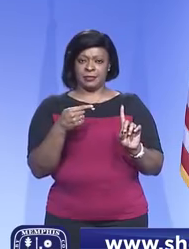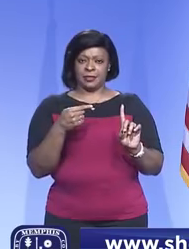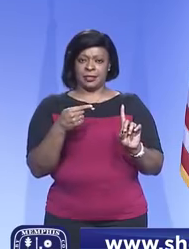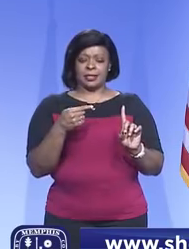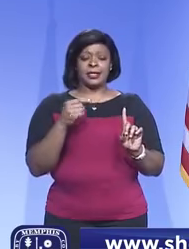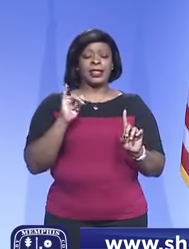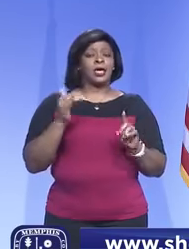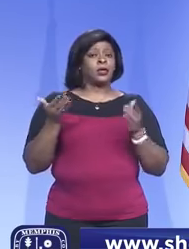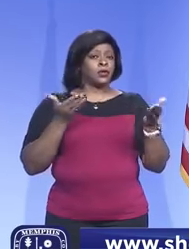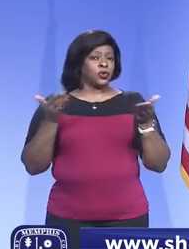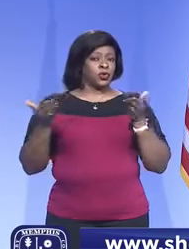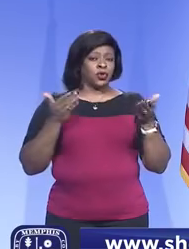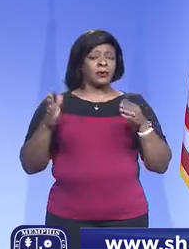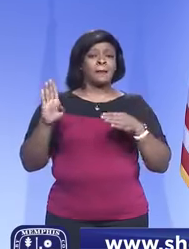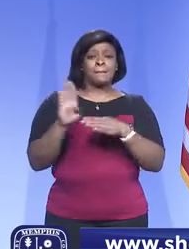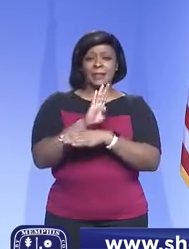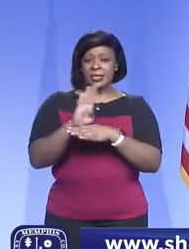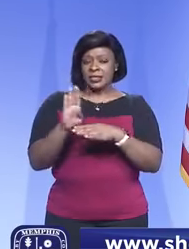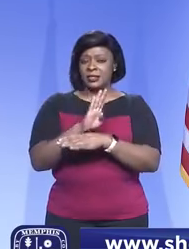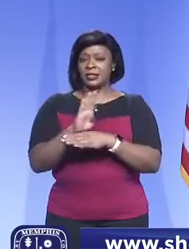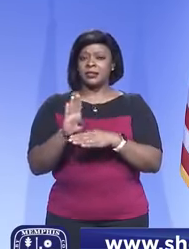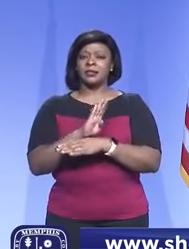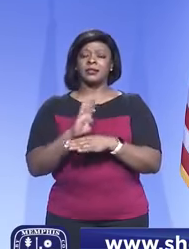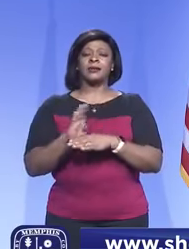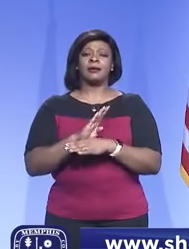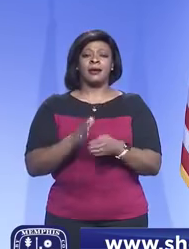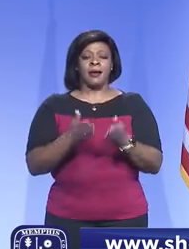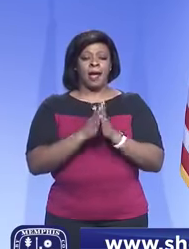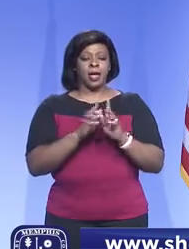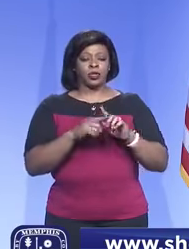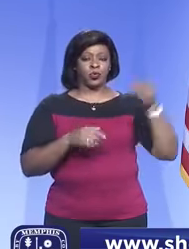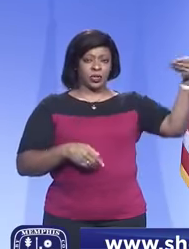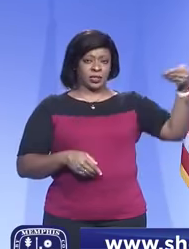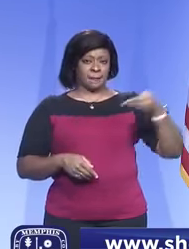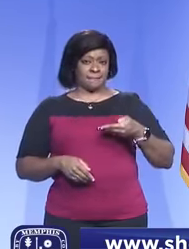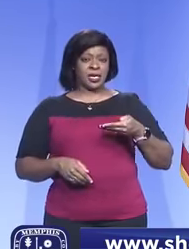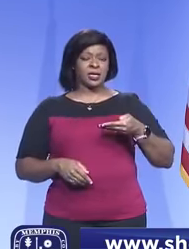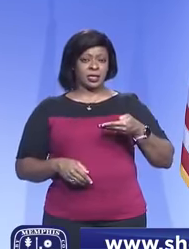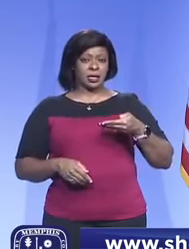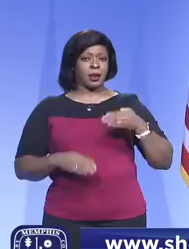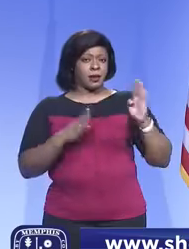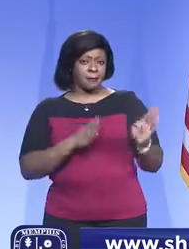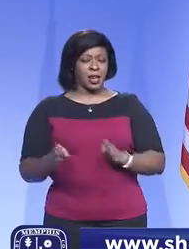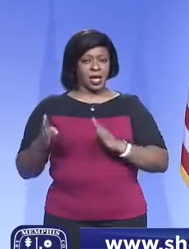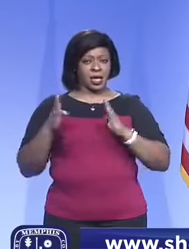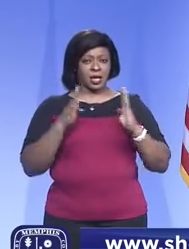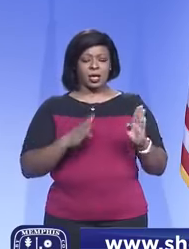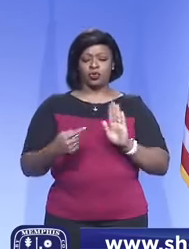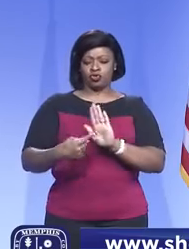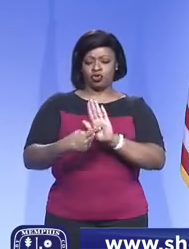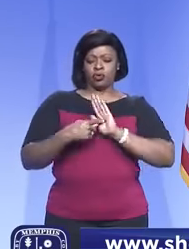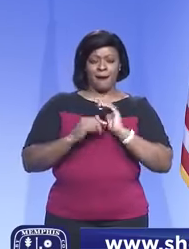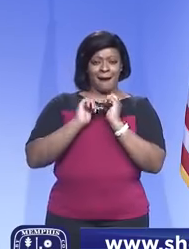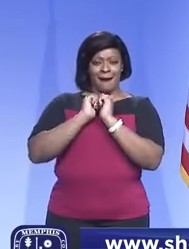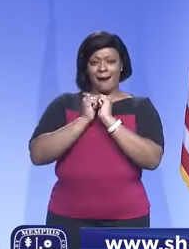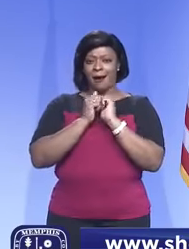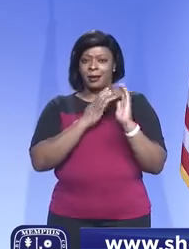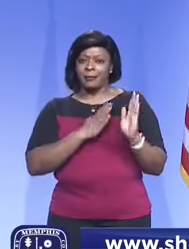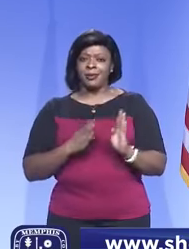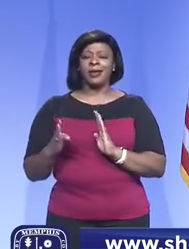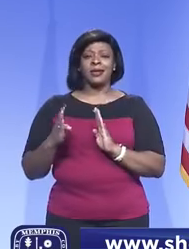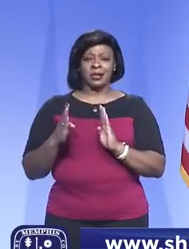These services and businesses are asked to submit a plan to show how they